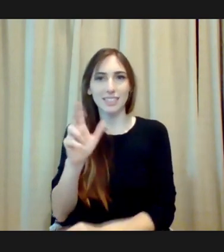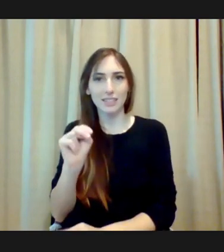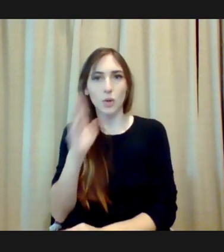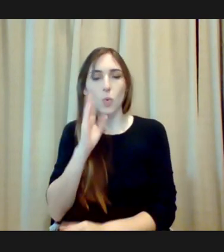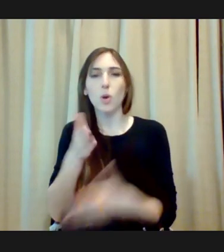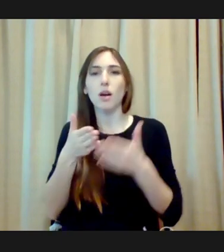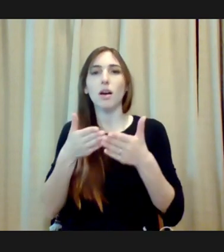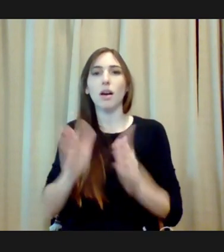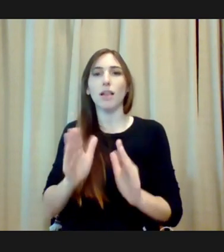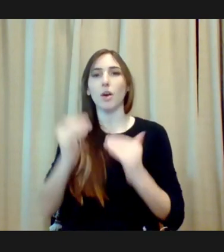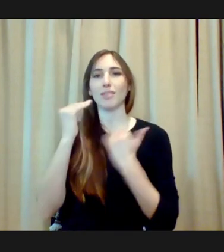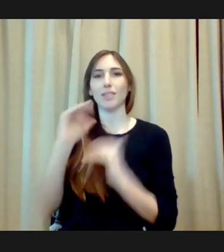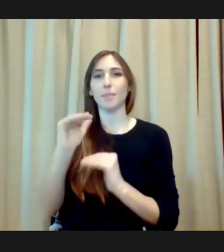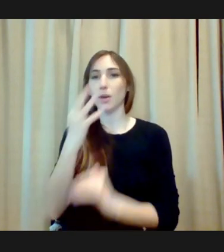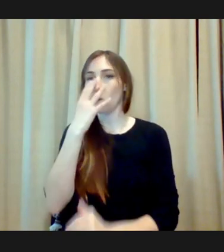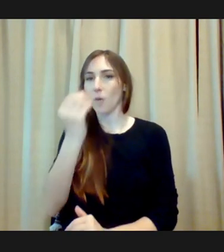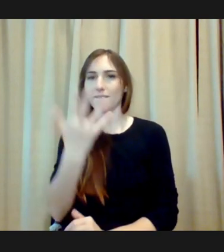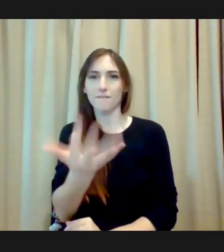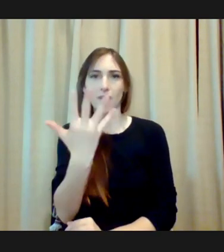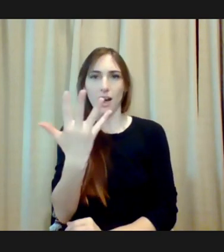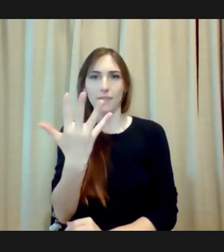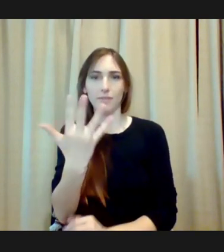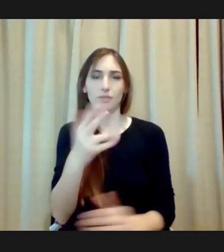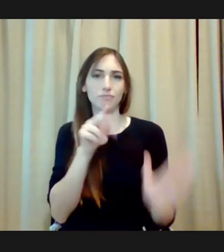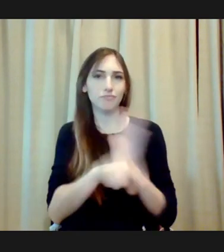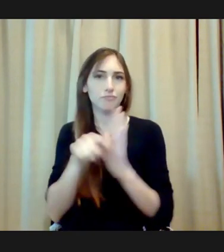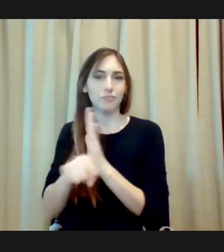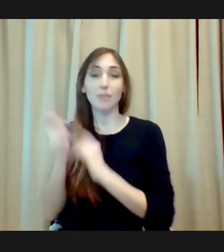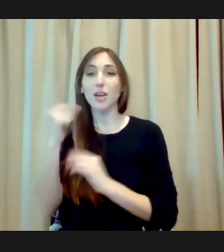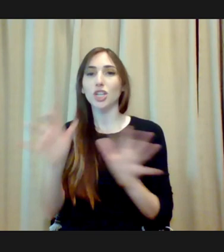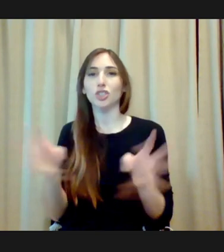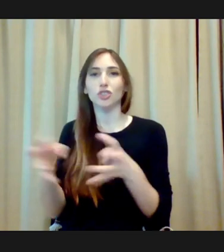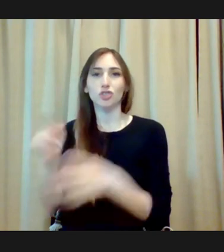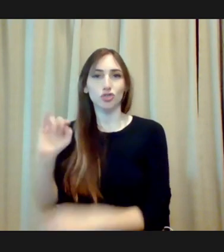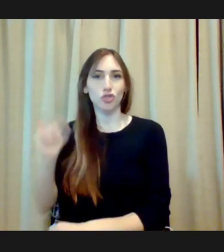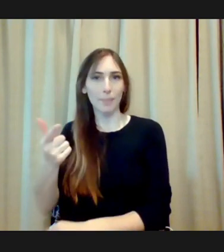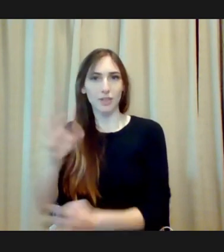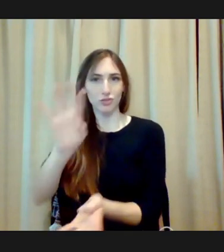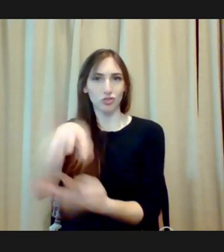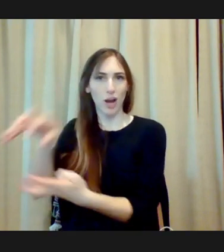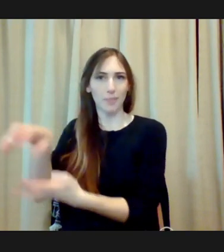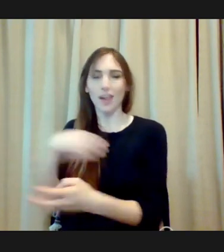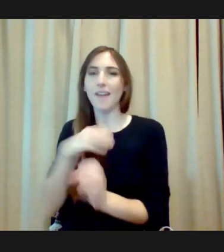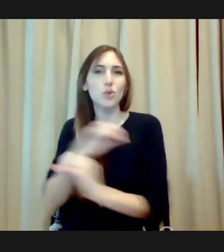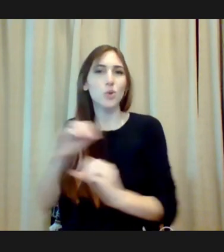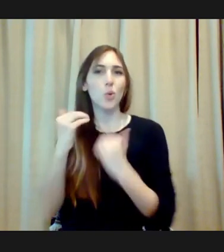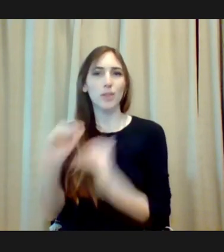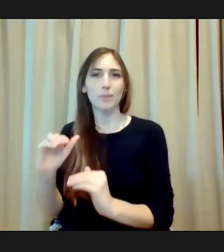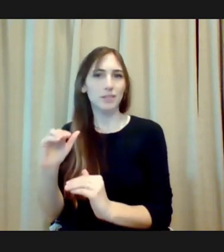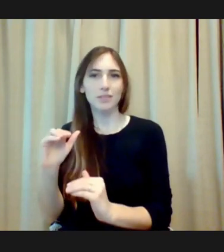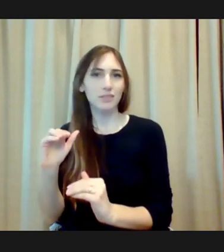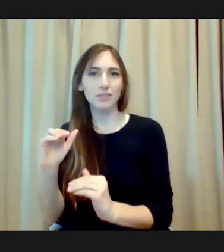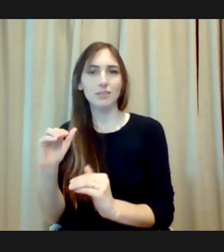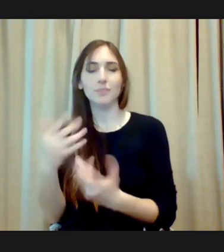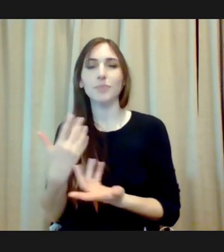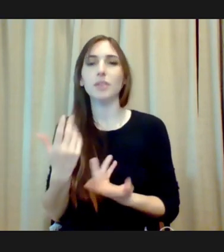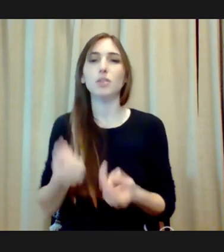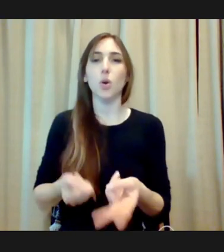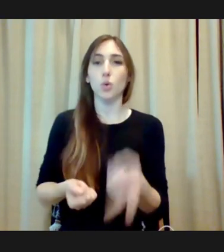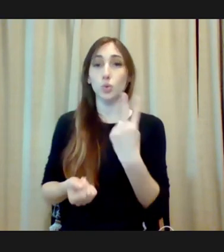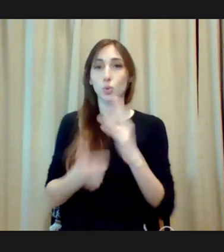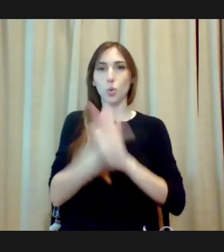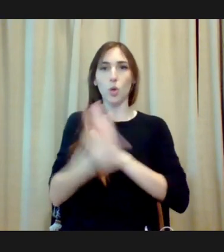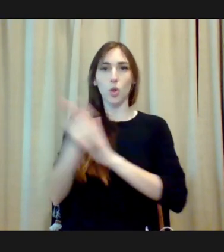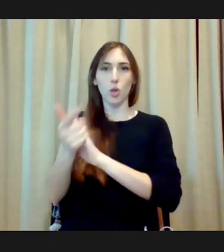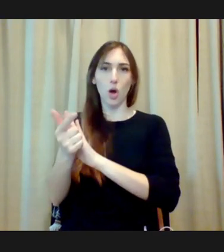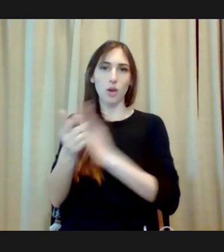hunter, and the trapping season doesn't have quotas on it. There are 2 legal actions happening right now because of all of